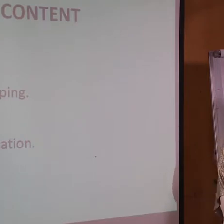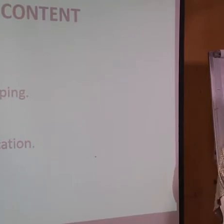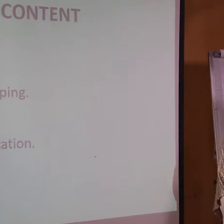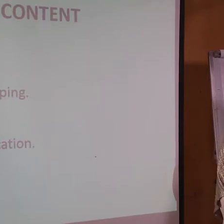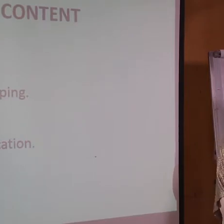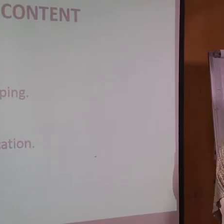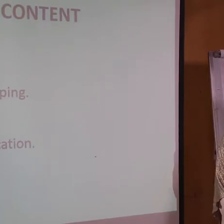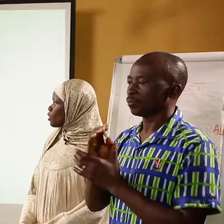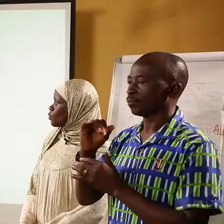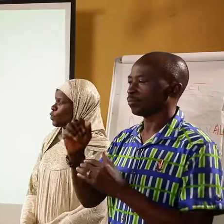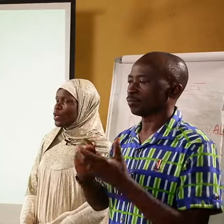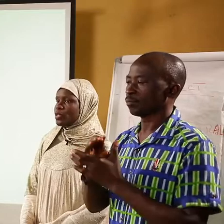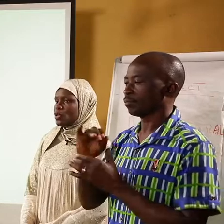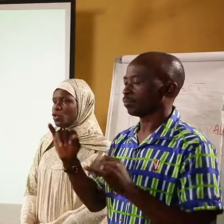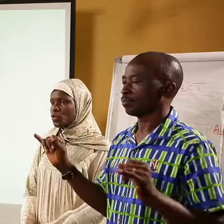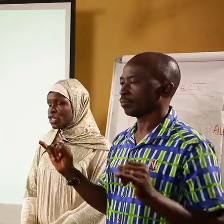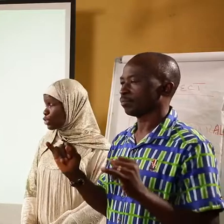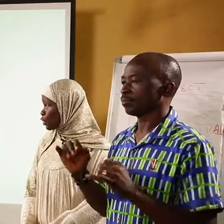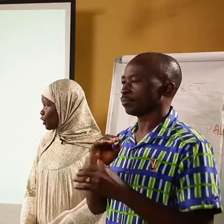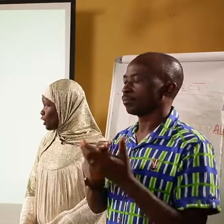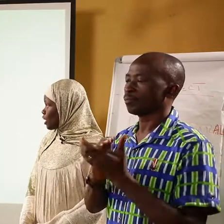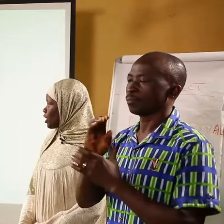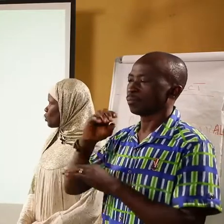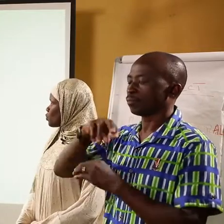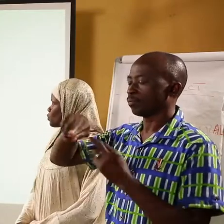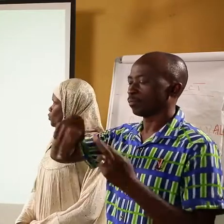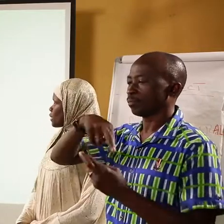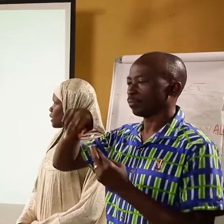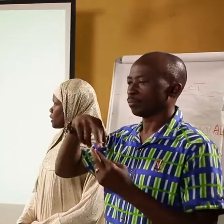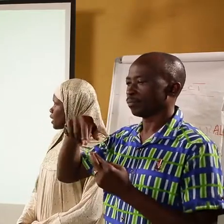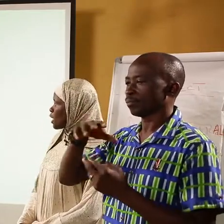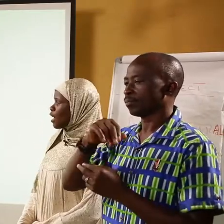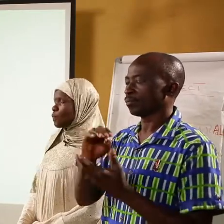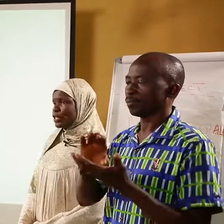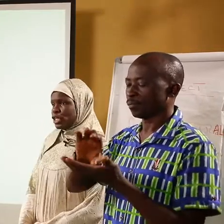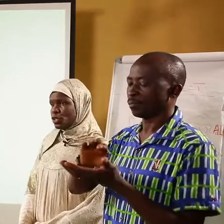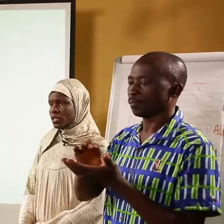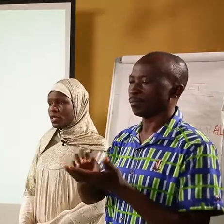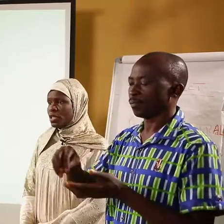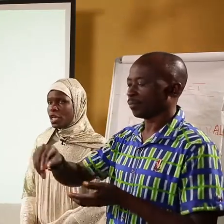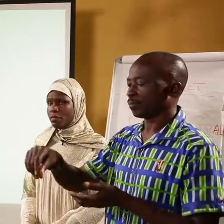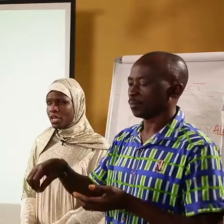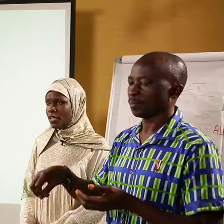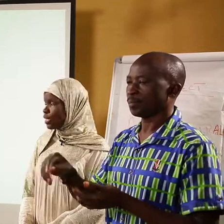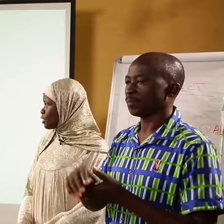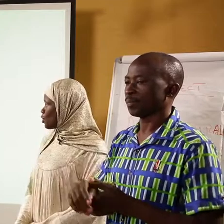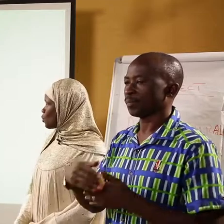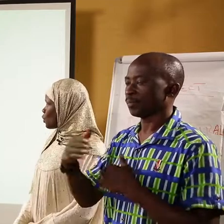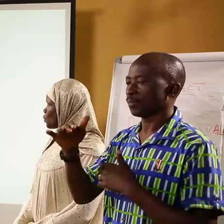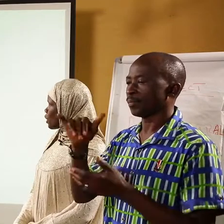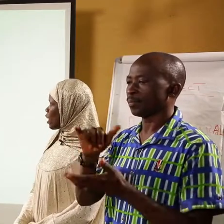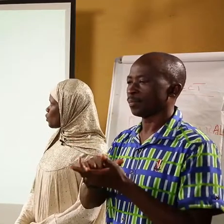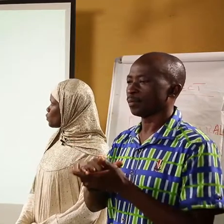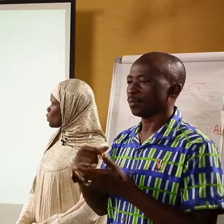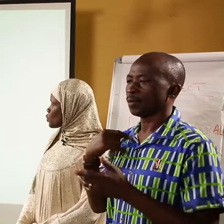move to continuous cropping. We look at the crop rotation. Then we move to fertilizer application. After that,